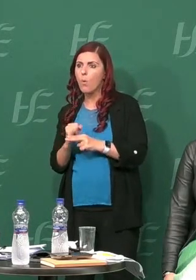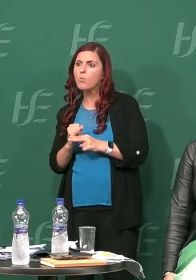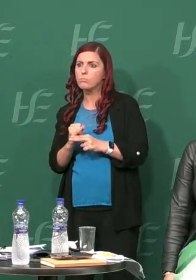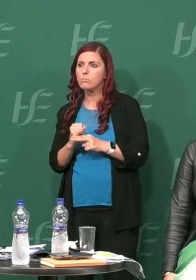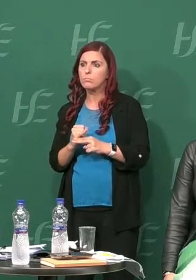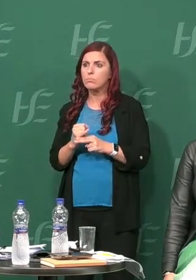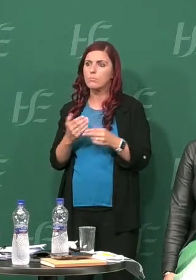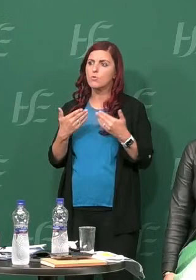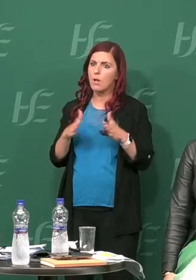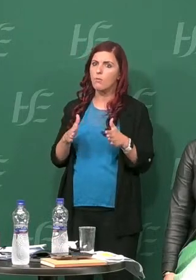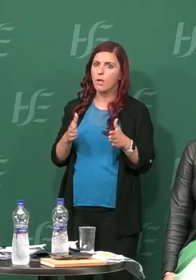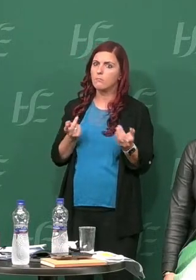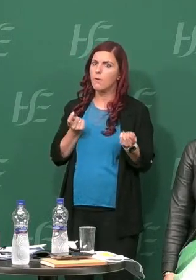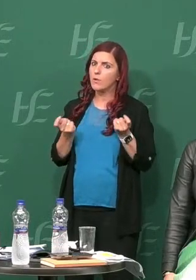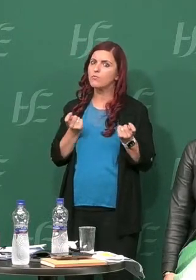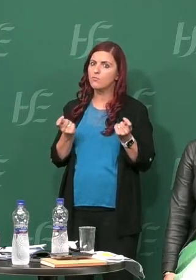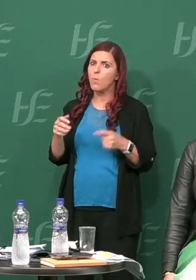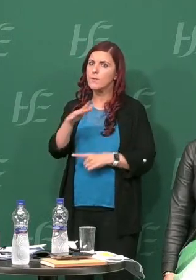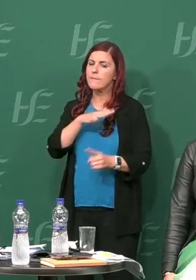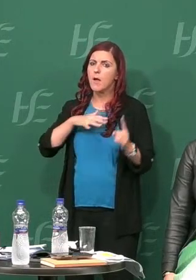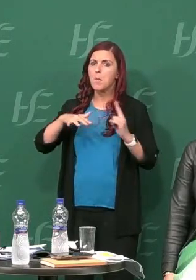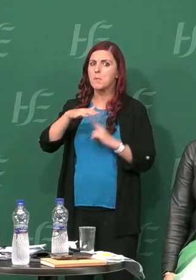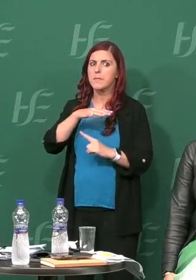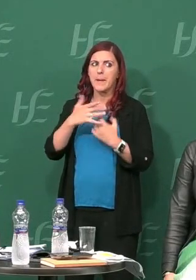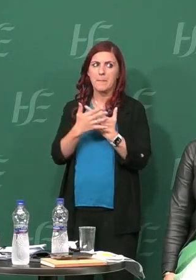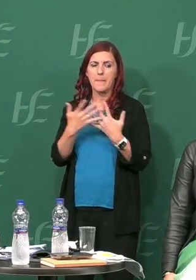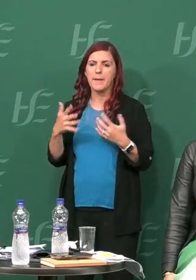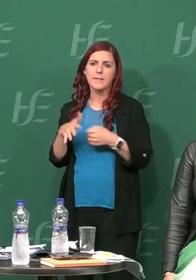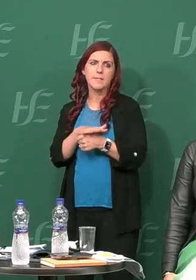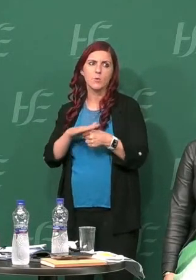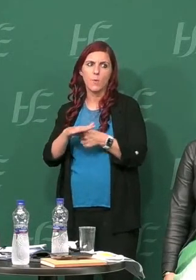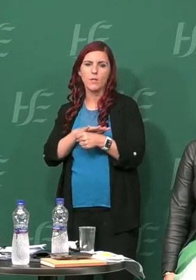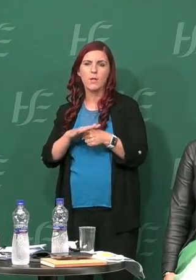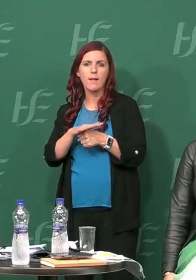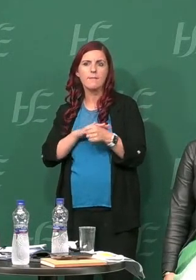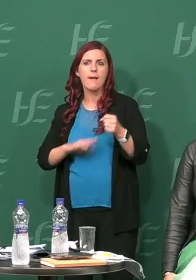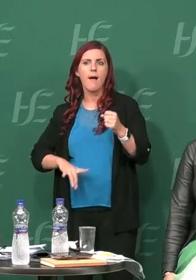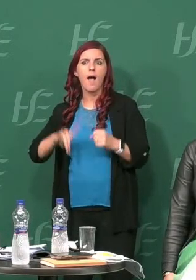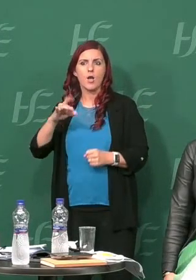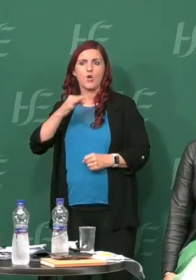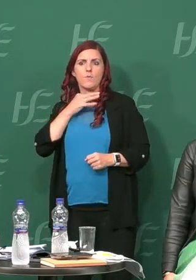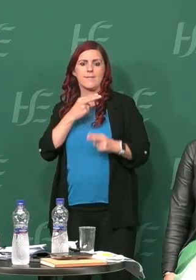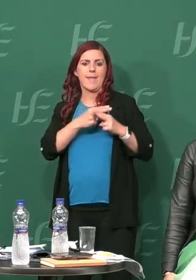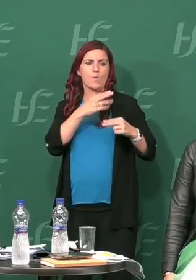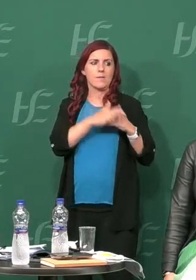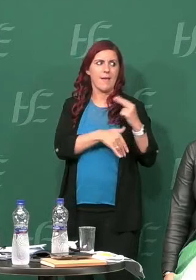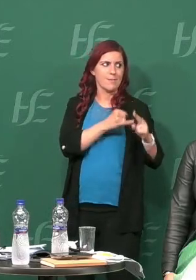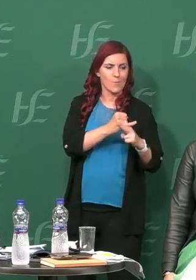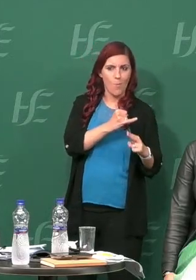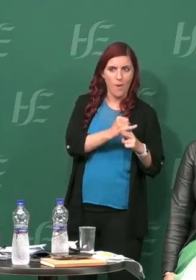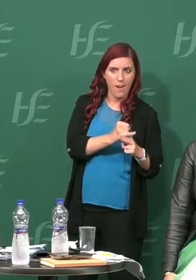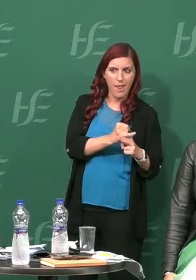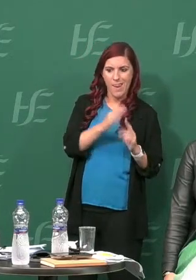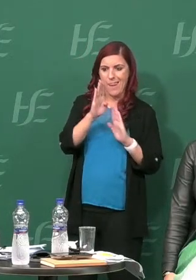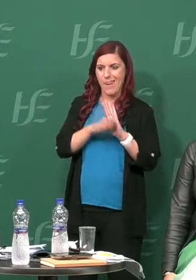generally a well-controlled environment, and in many cases there are higher risks outside of the school environment, or maybe even travelling to the school